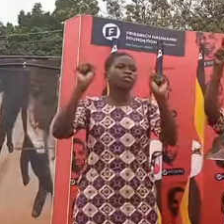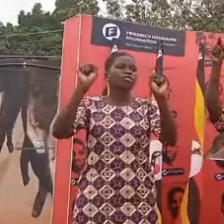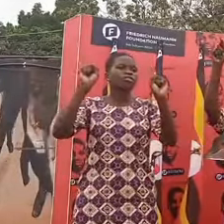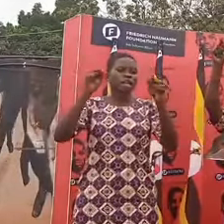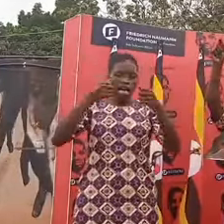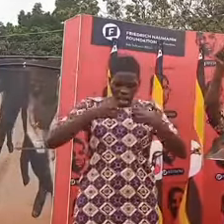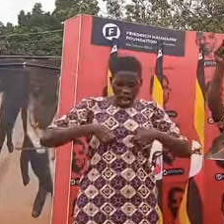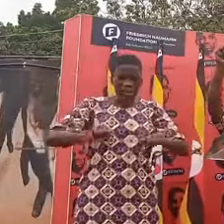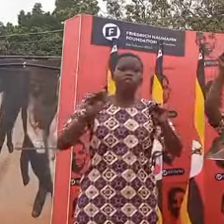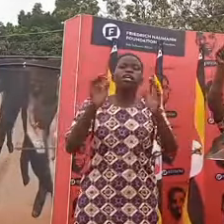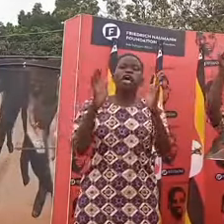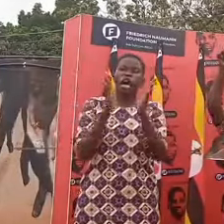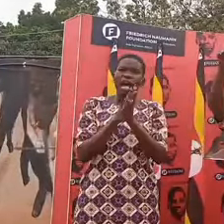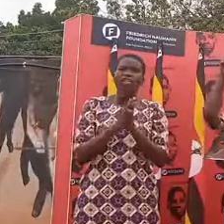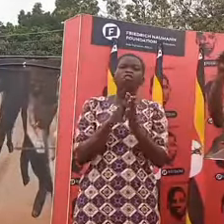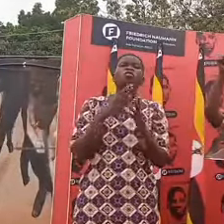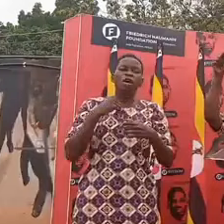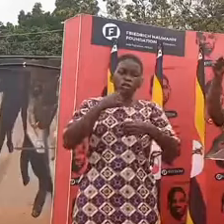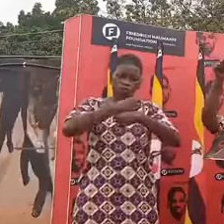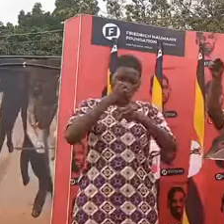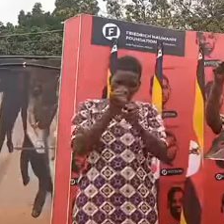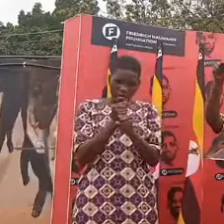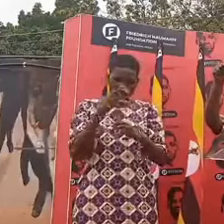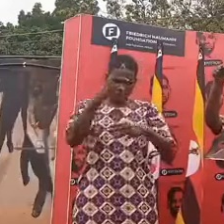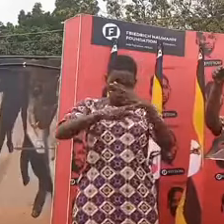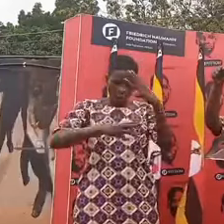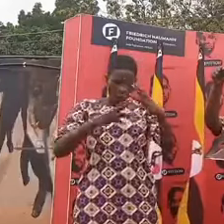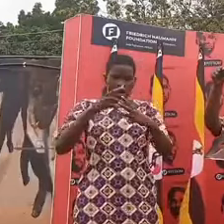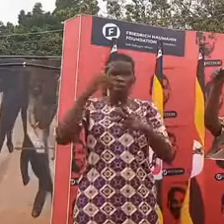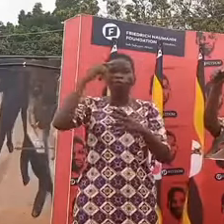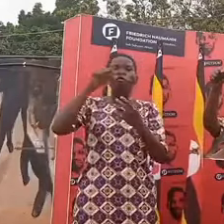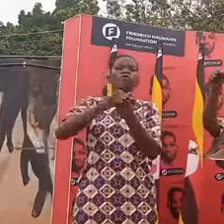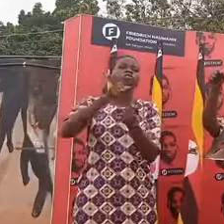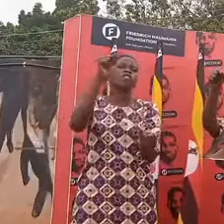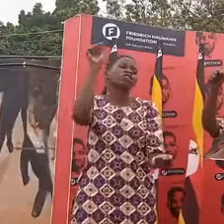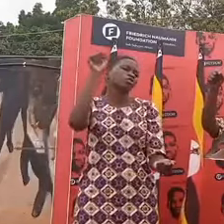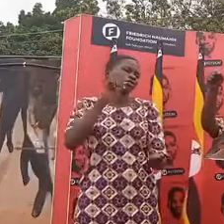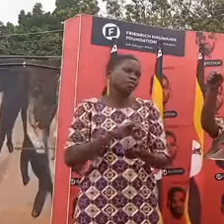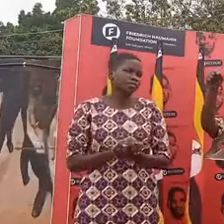creating the world of revelation.